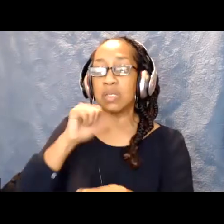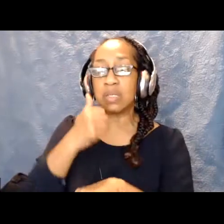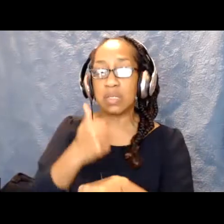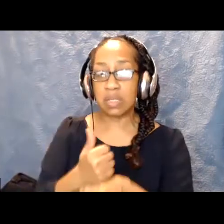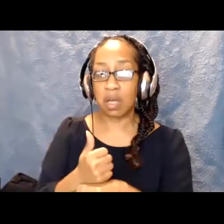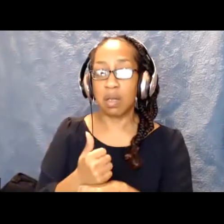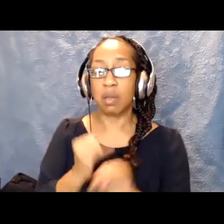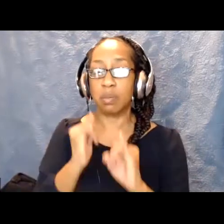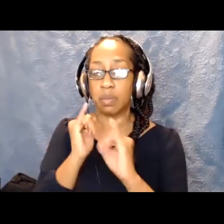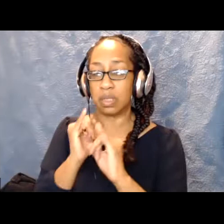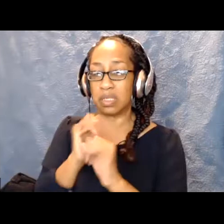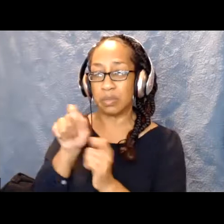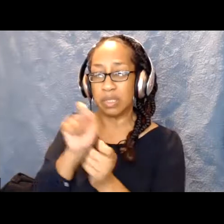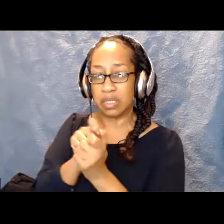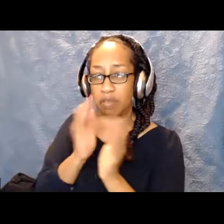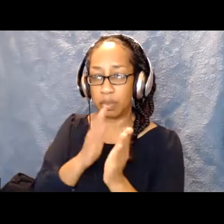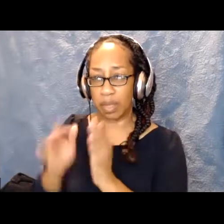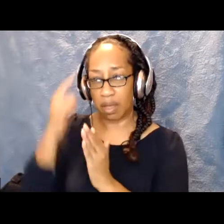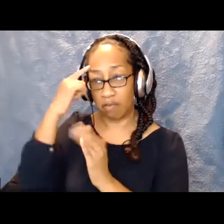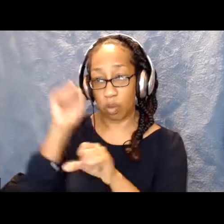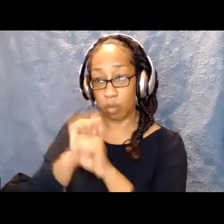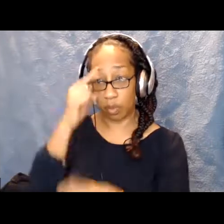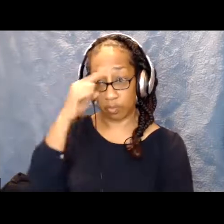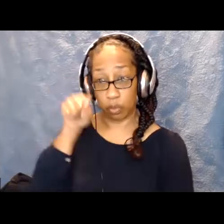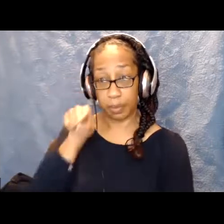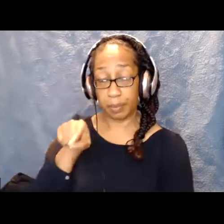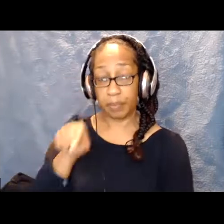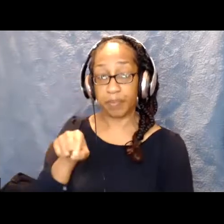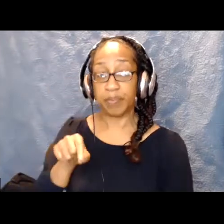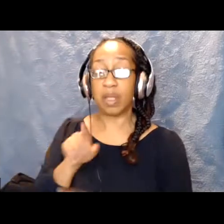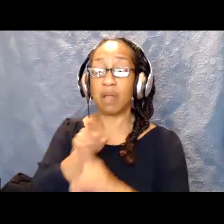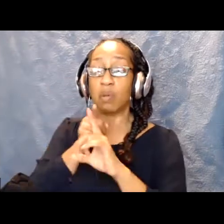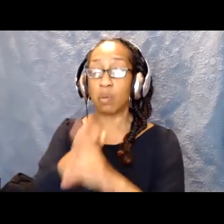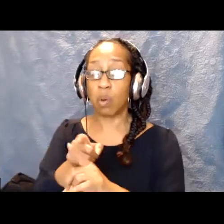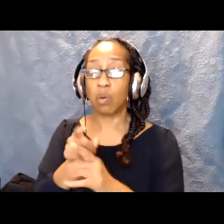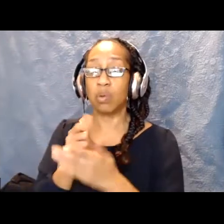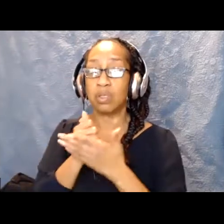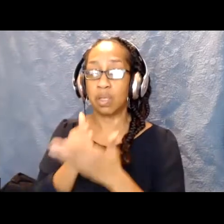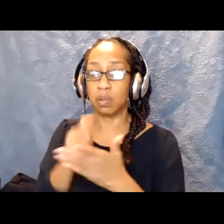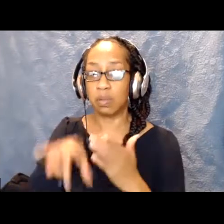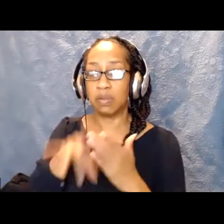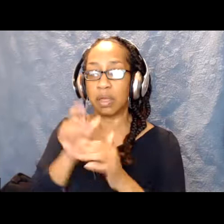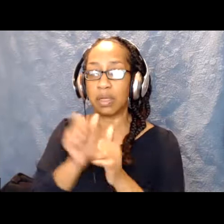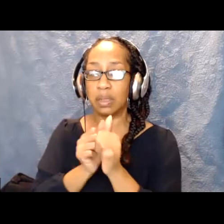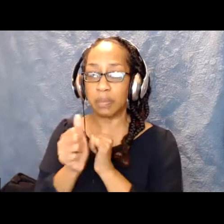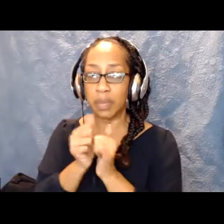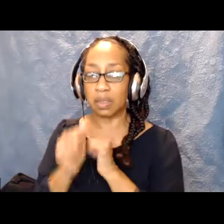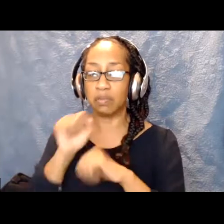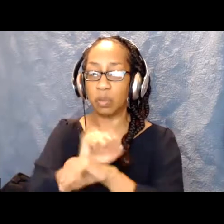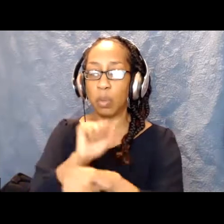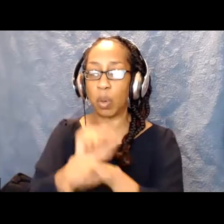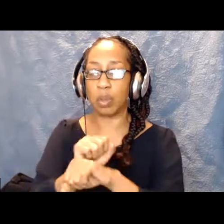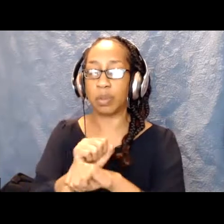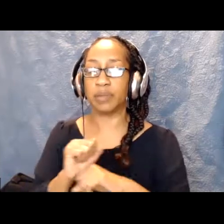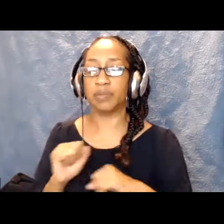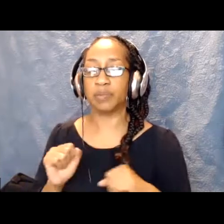employment, again, with the goal of competitive integrated employment. And it is in this